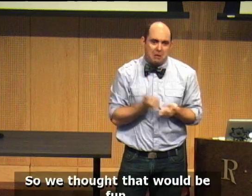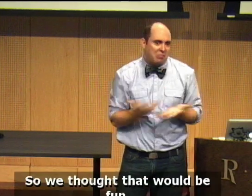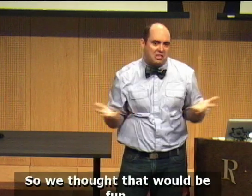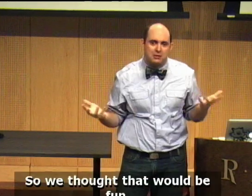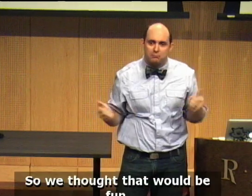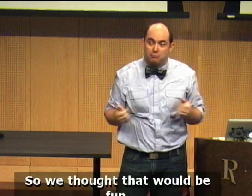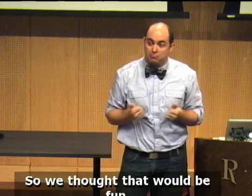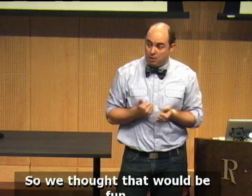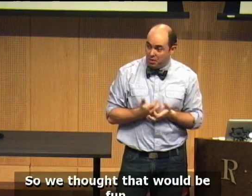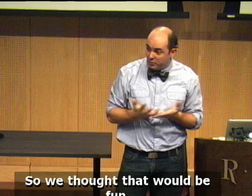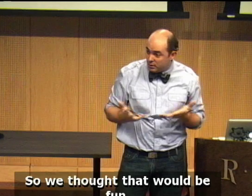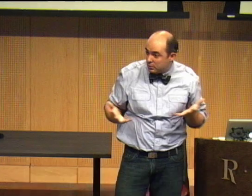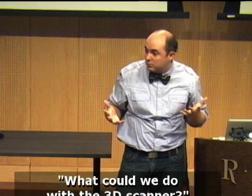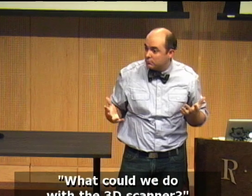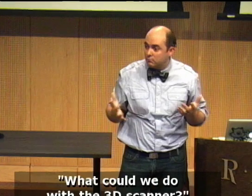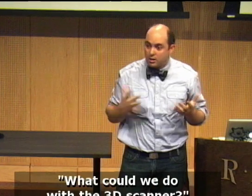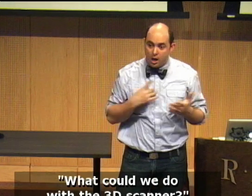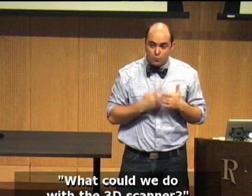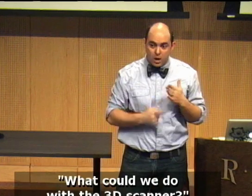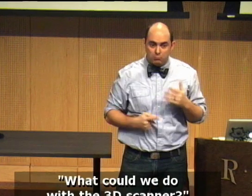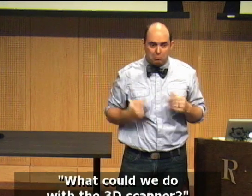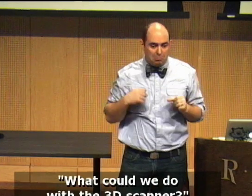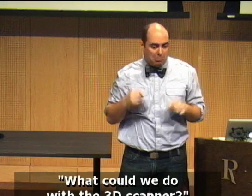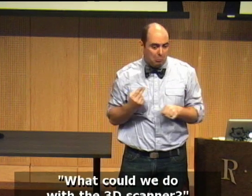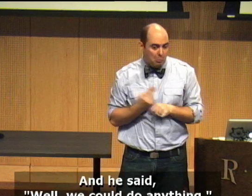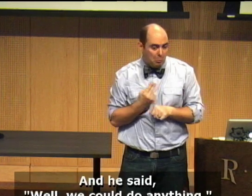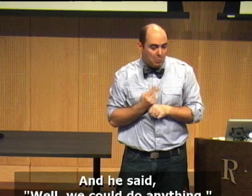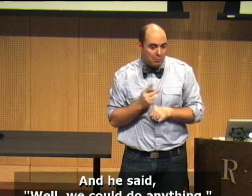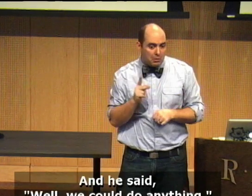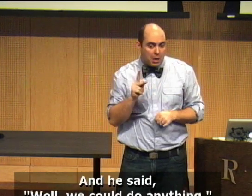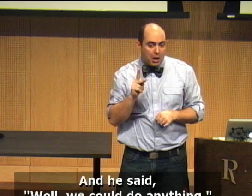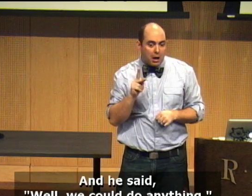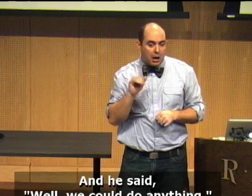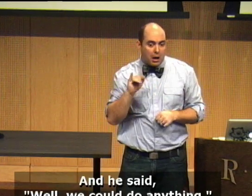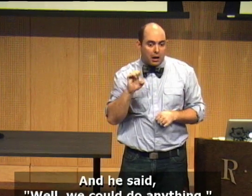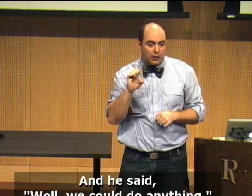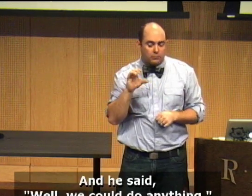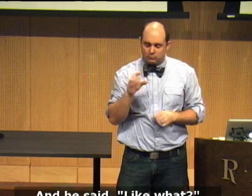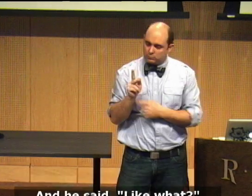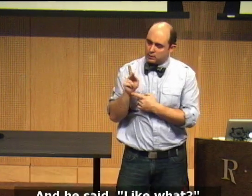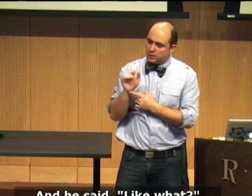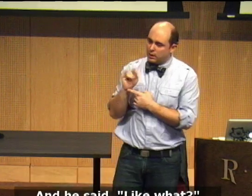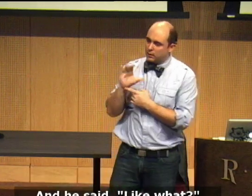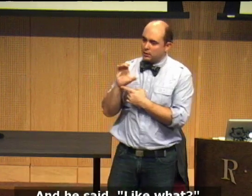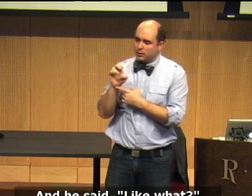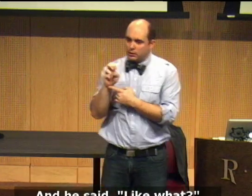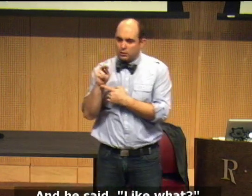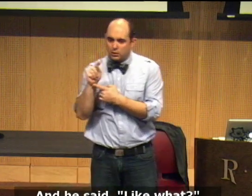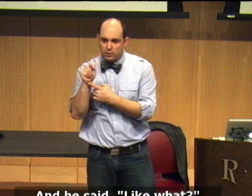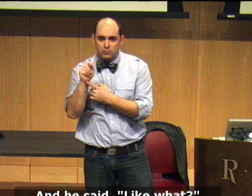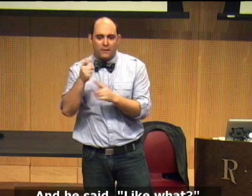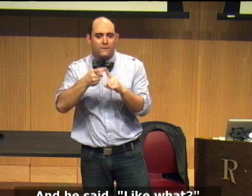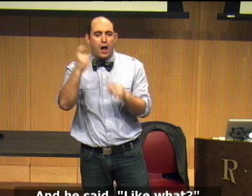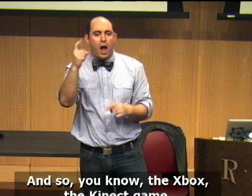would be fun. What could we do with the 3D scanner? And he said, "Well, we could do anything." And he said, "Like what?"